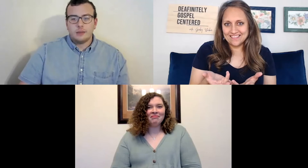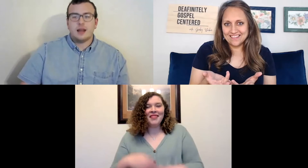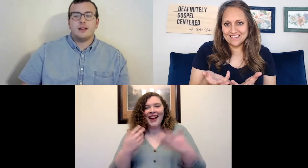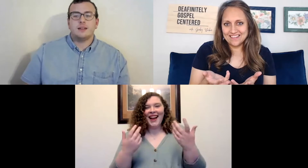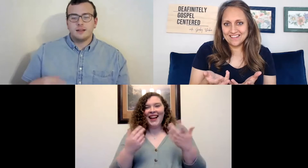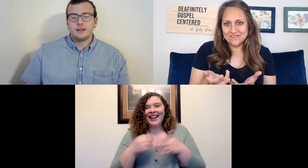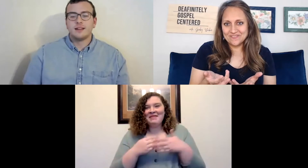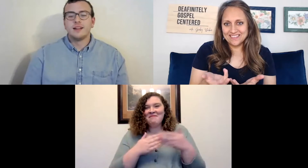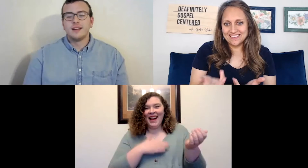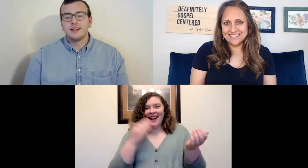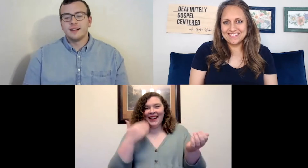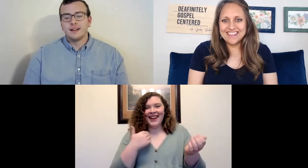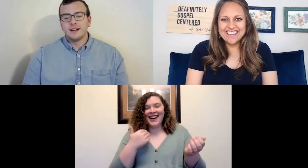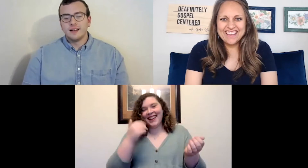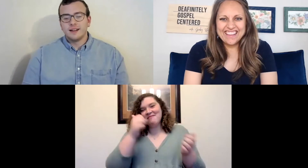from each of you.